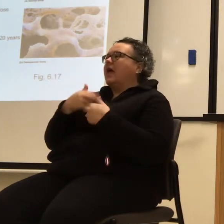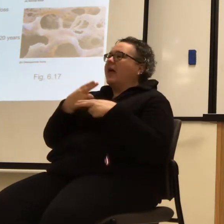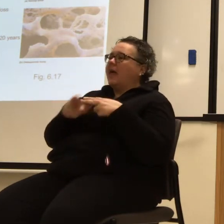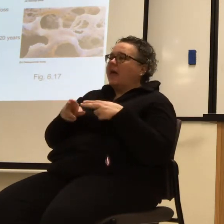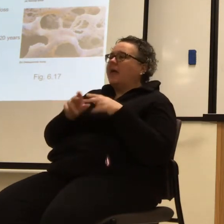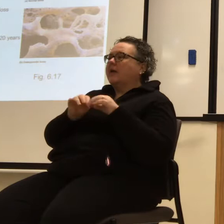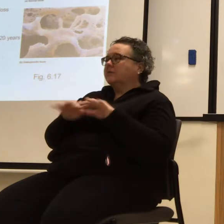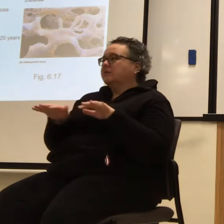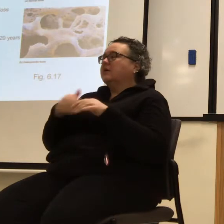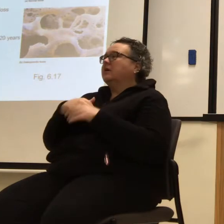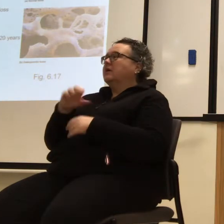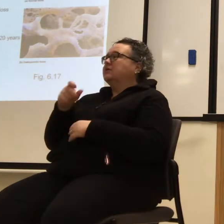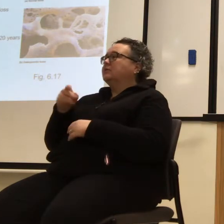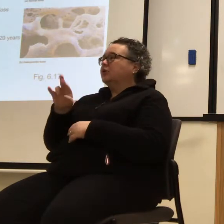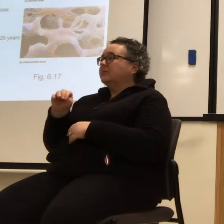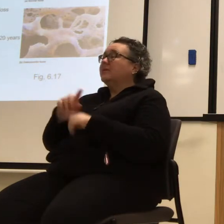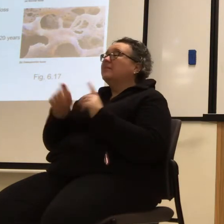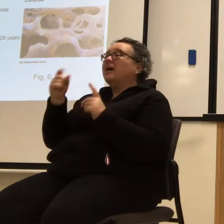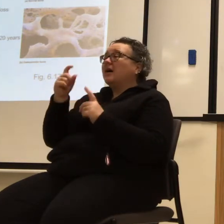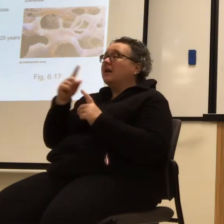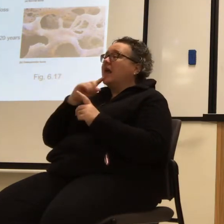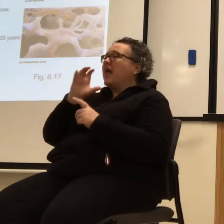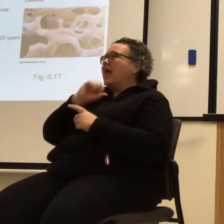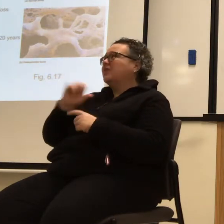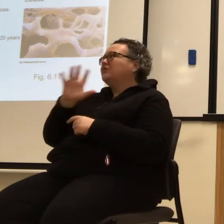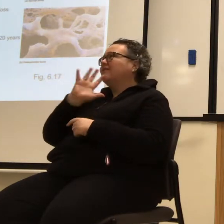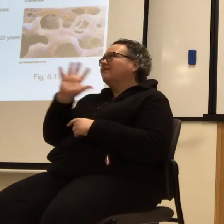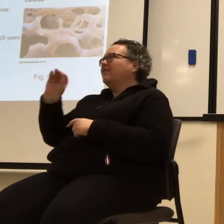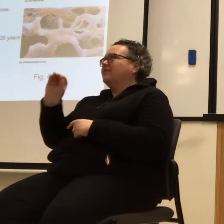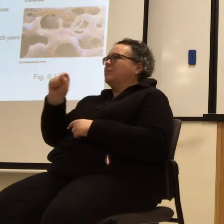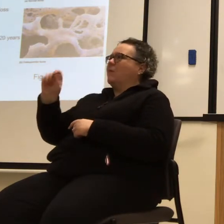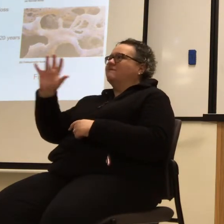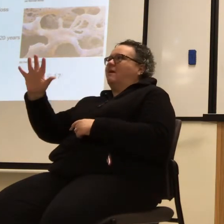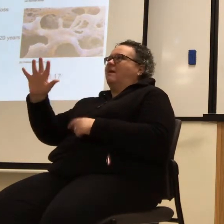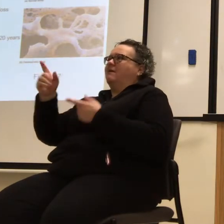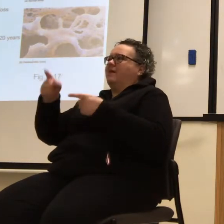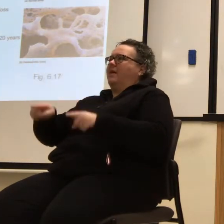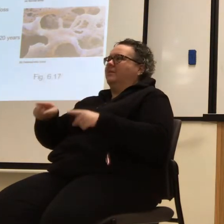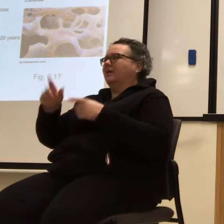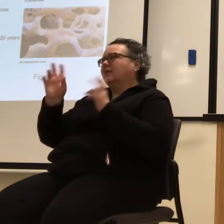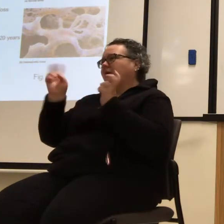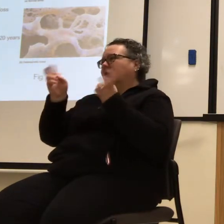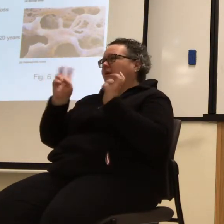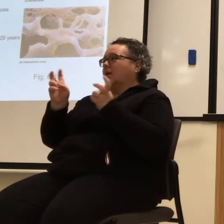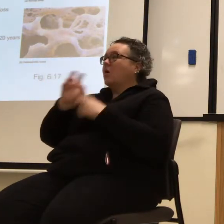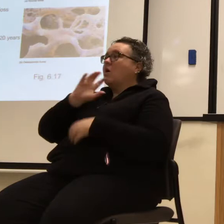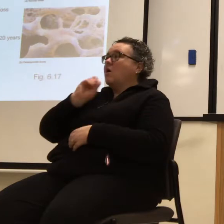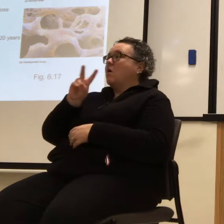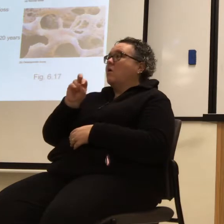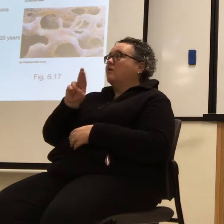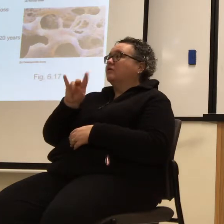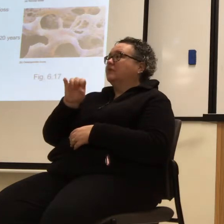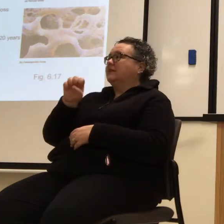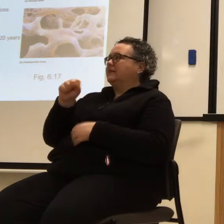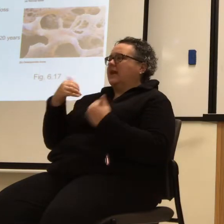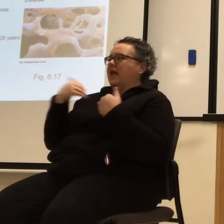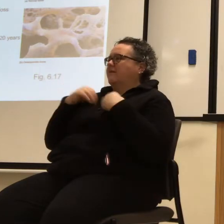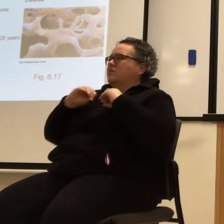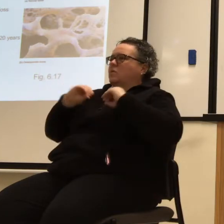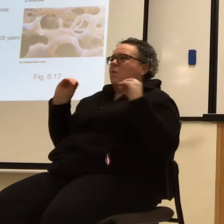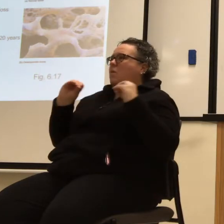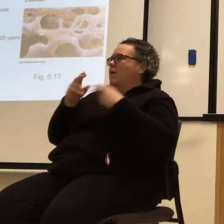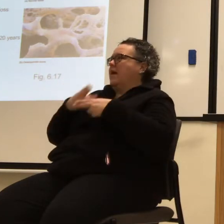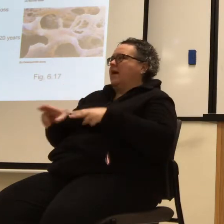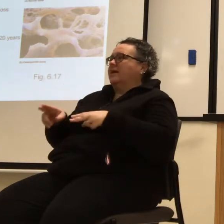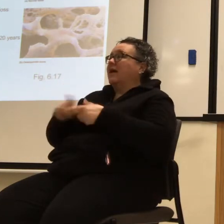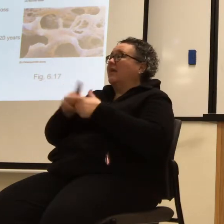depletion of the eggs. Happens at around age 50.5, right? ovaries have no eggs. And menopause